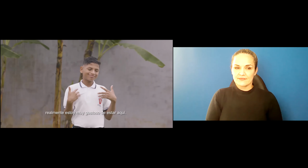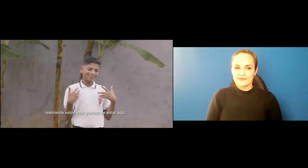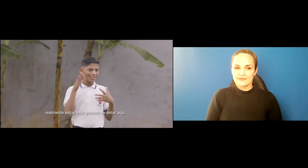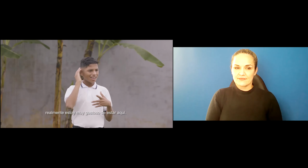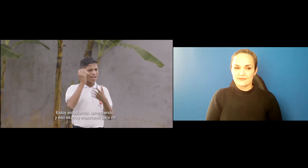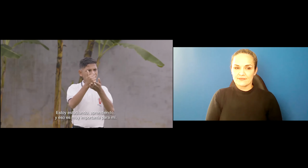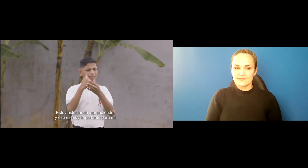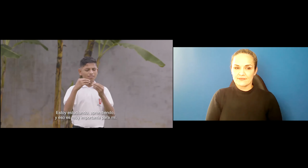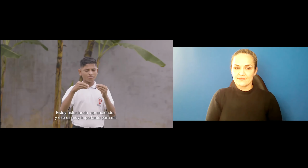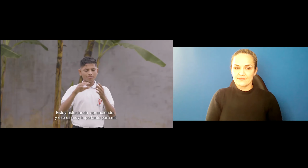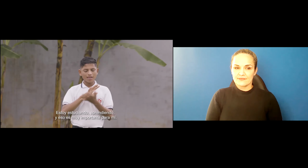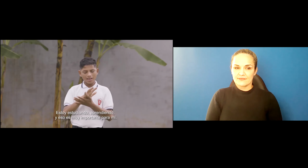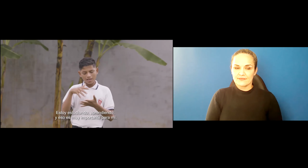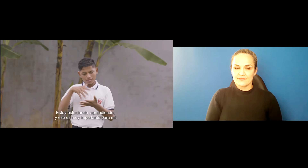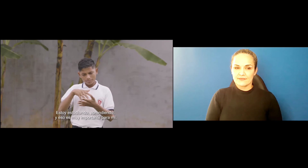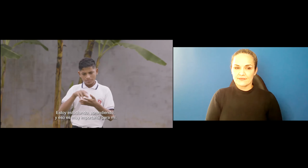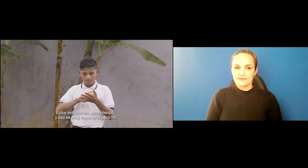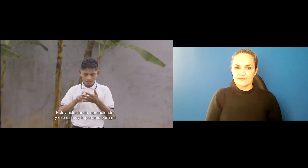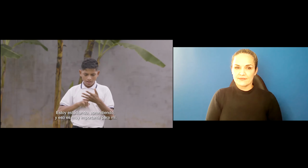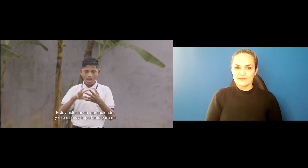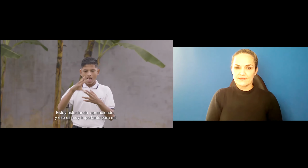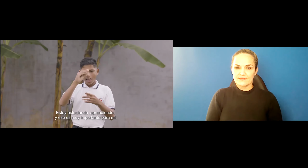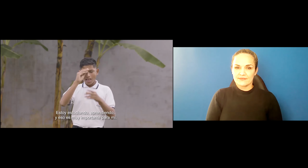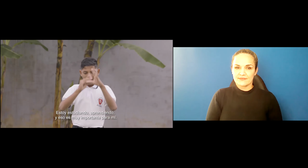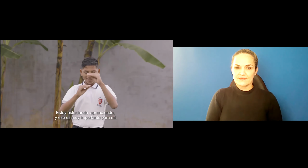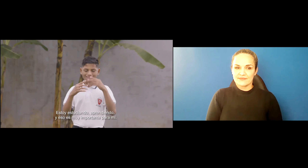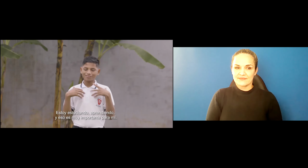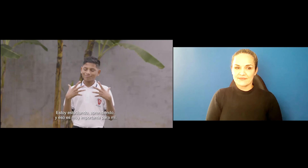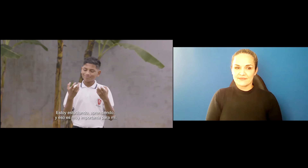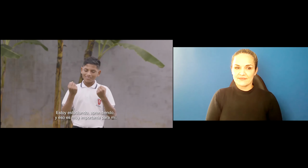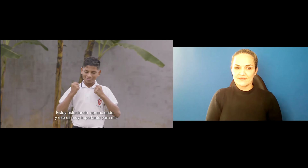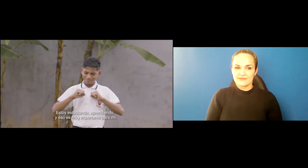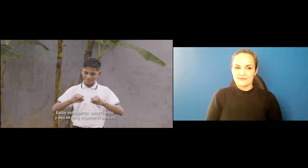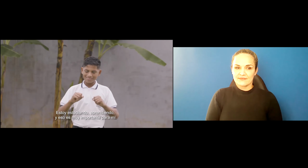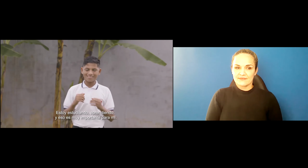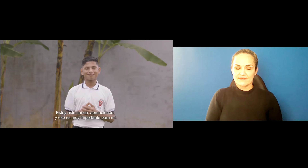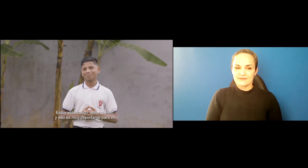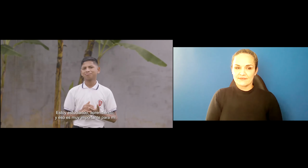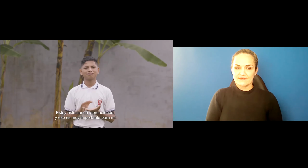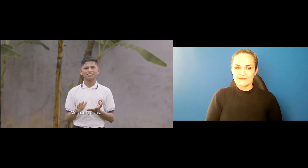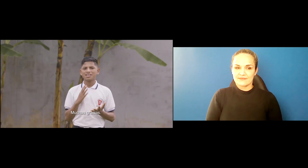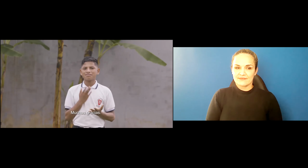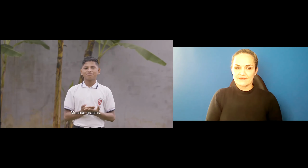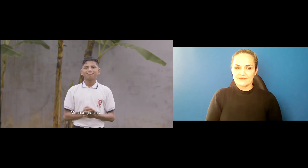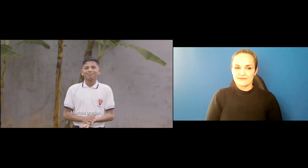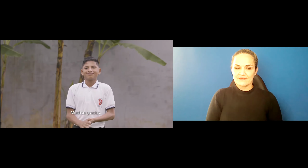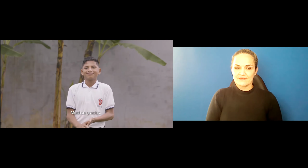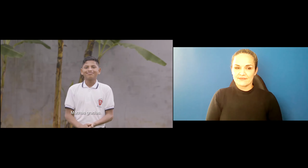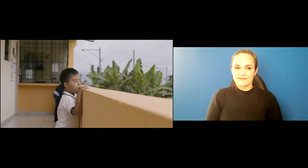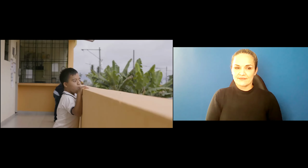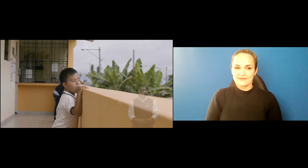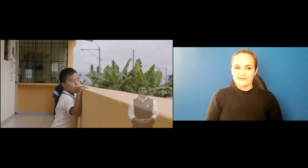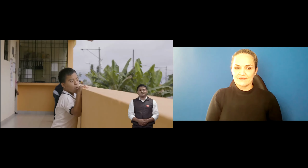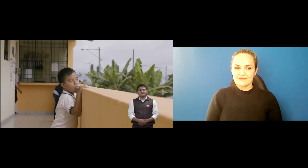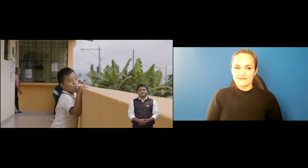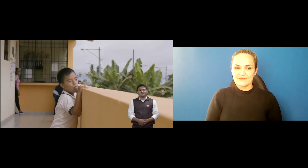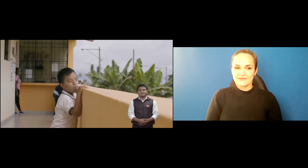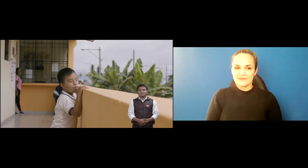here. It has been great to be able to study, to learn, and that is very important. Thank